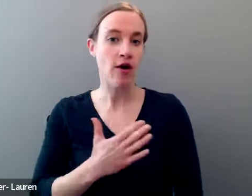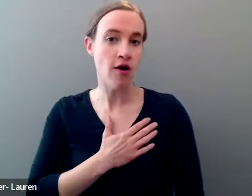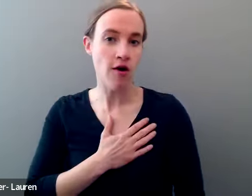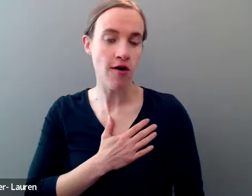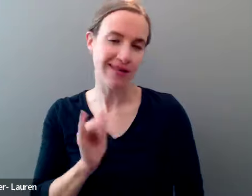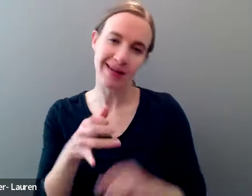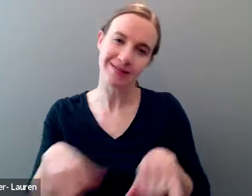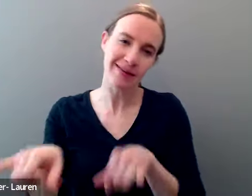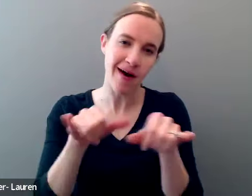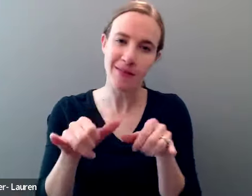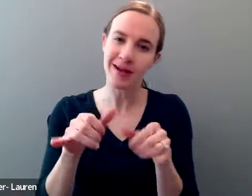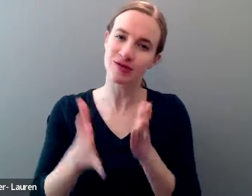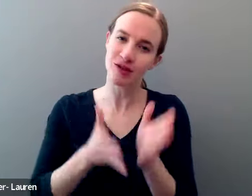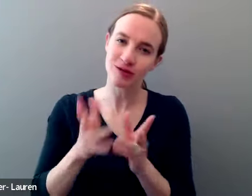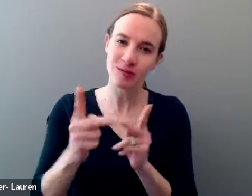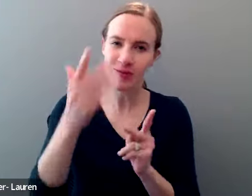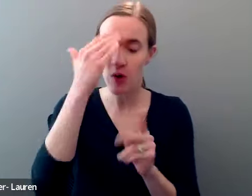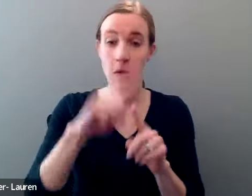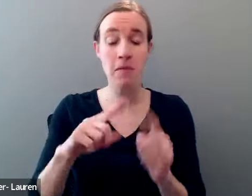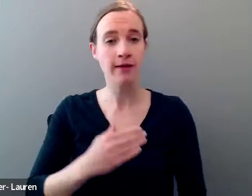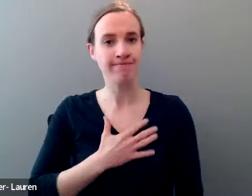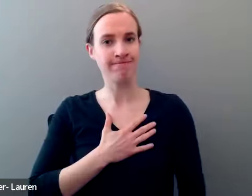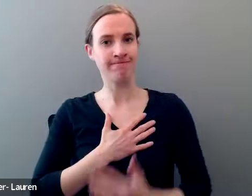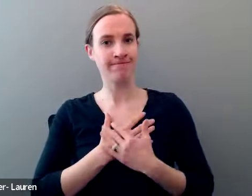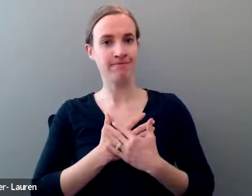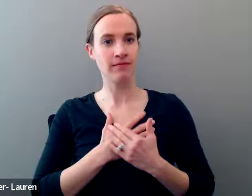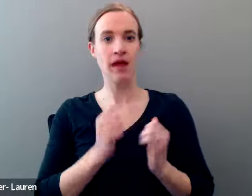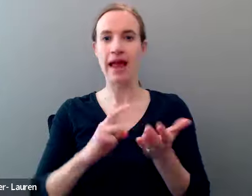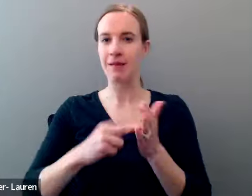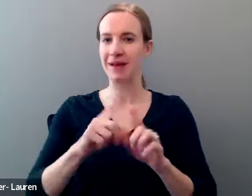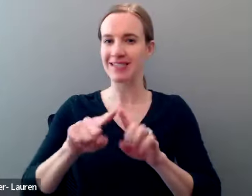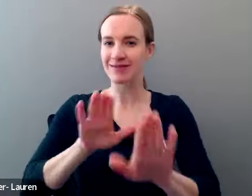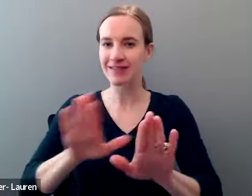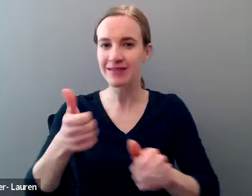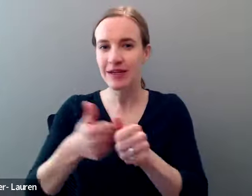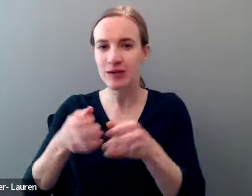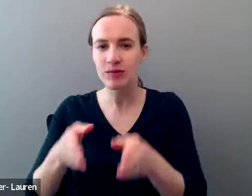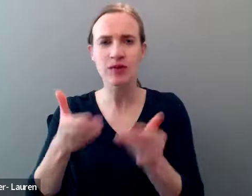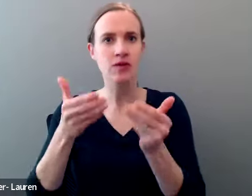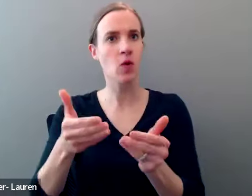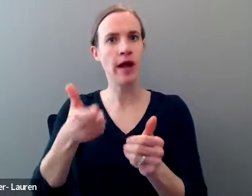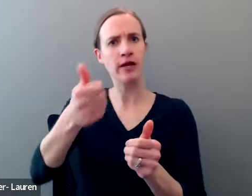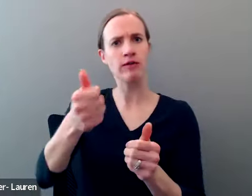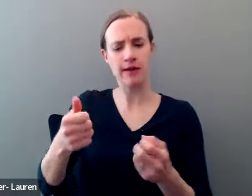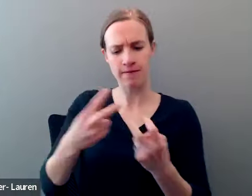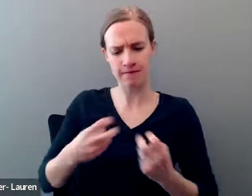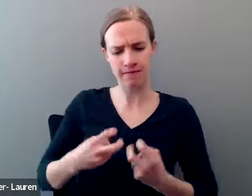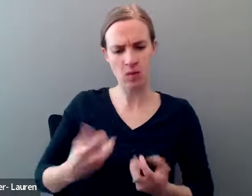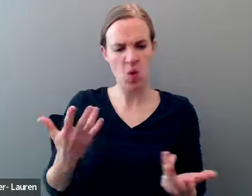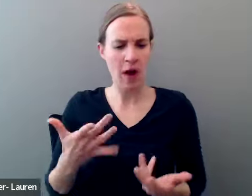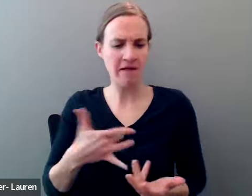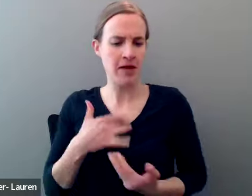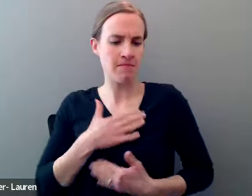common, of course, but it can also mean different things for each person. And so finding what resonates with you and feels pleasant is